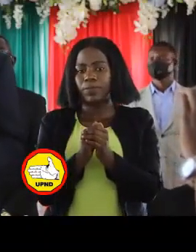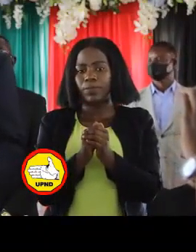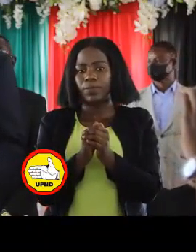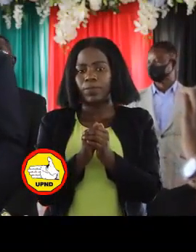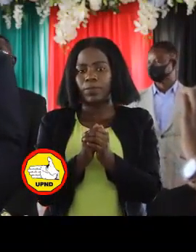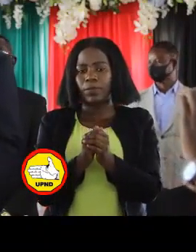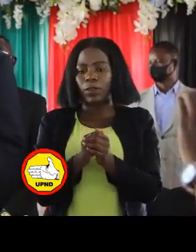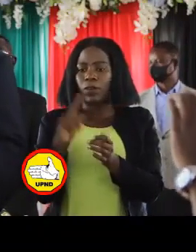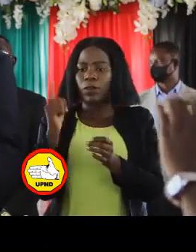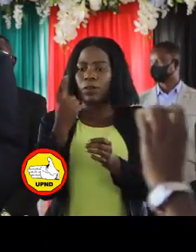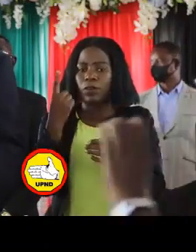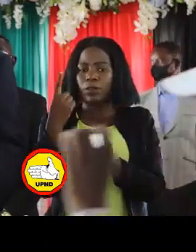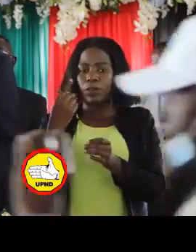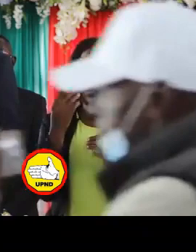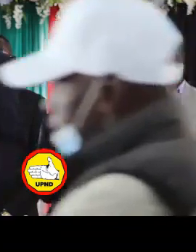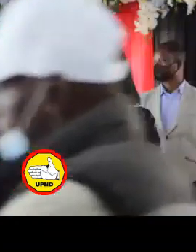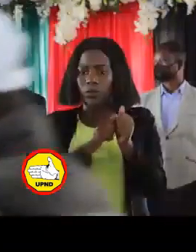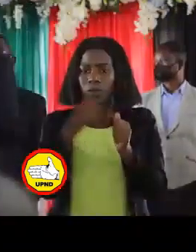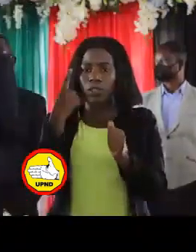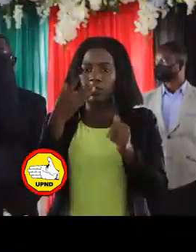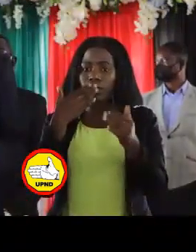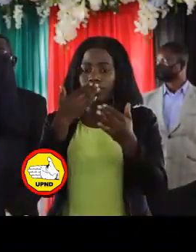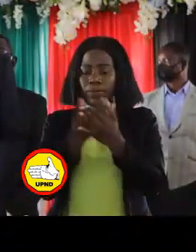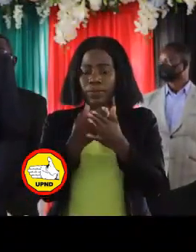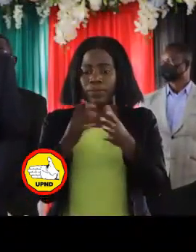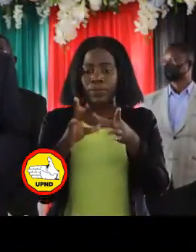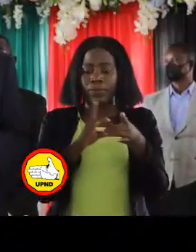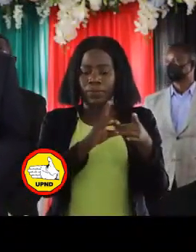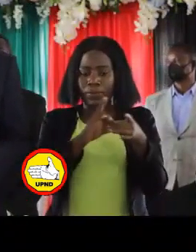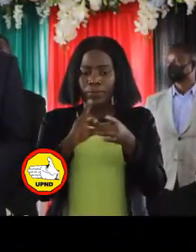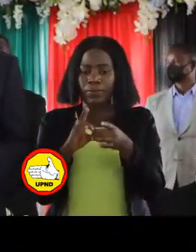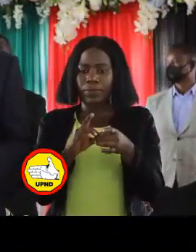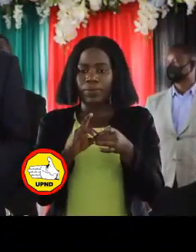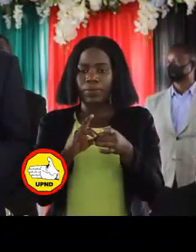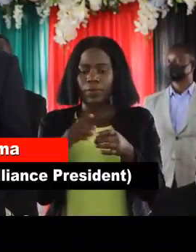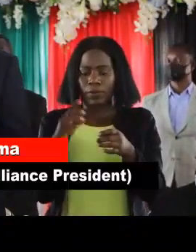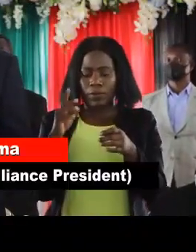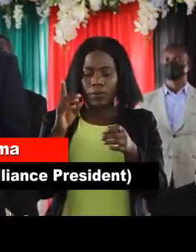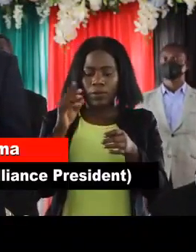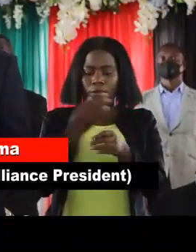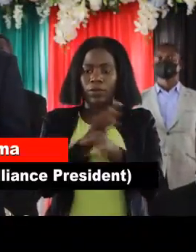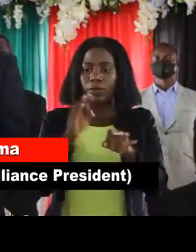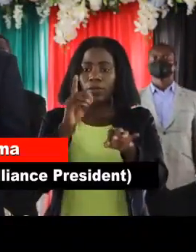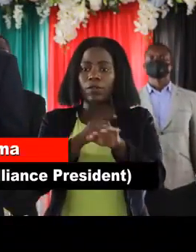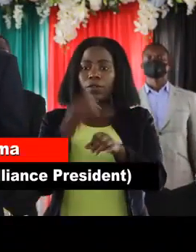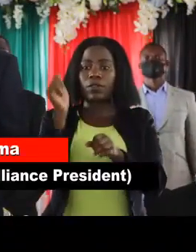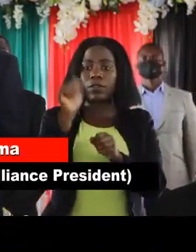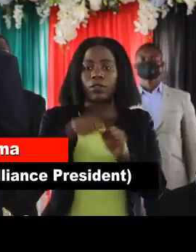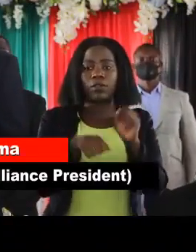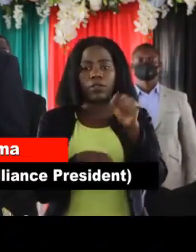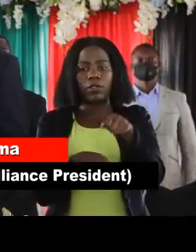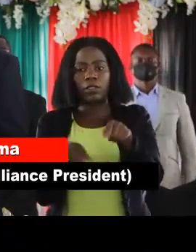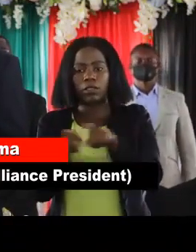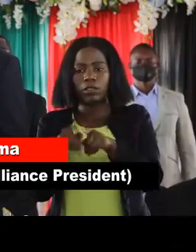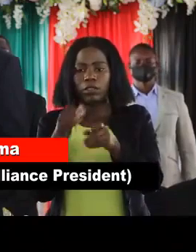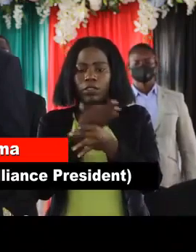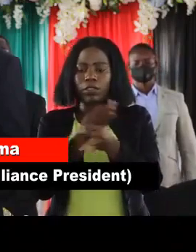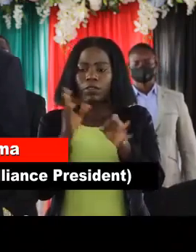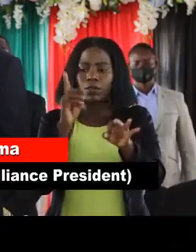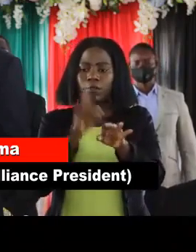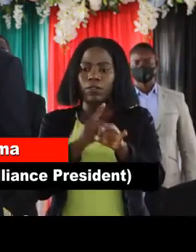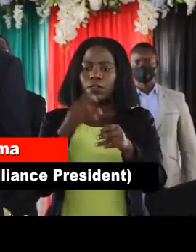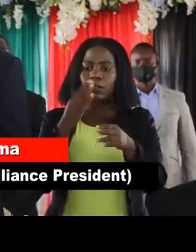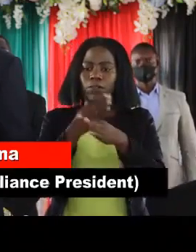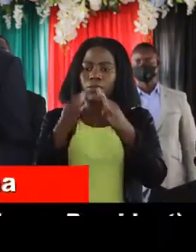only together for greater good, committed as freedom fighters, freedom to reconstruct everything